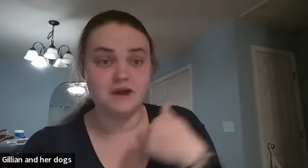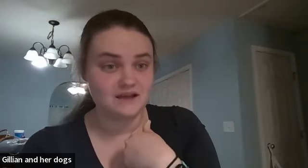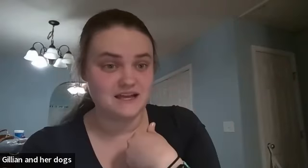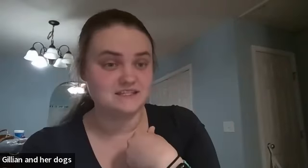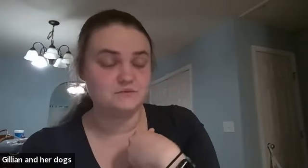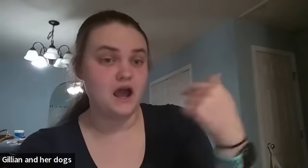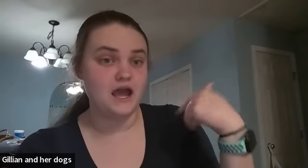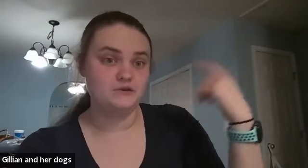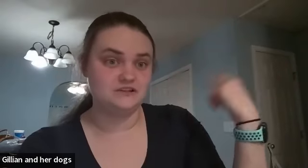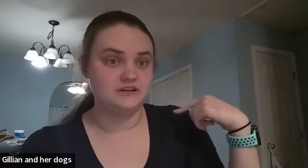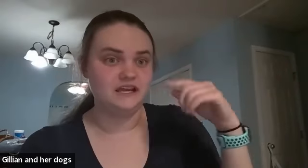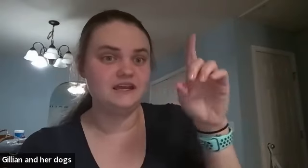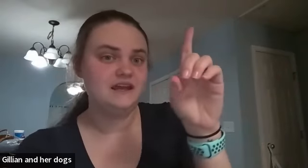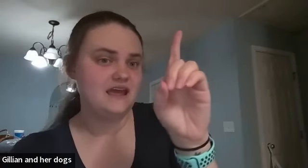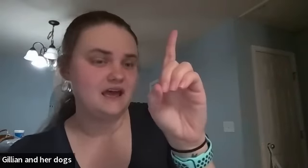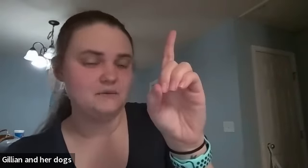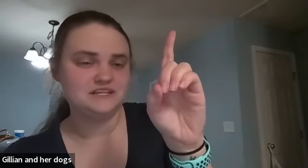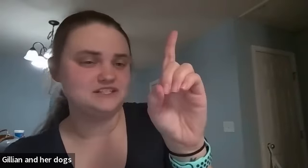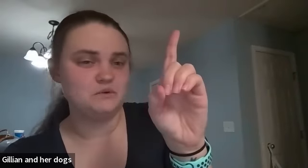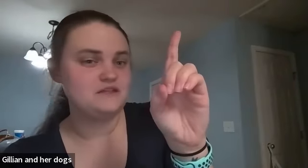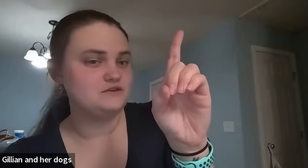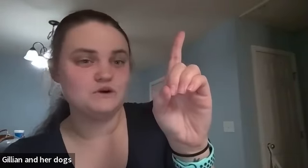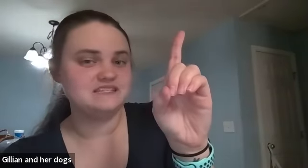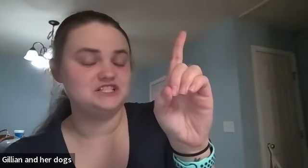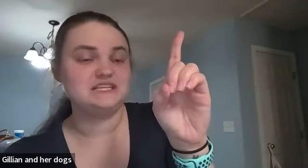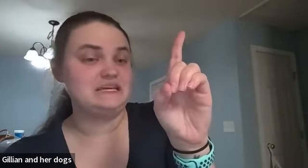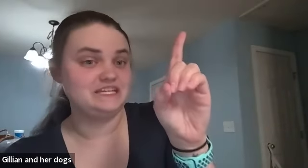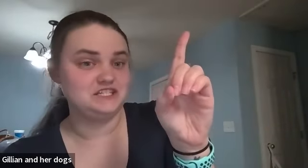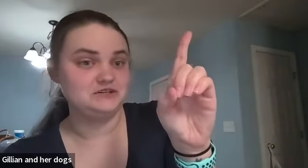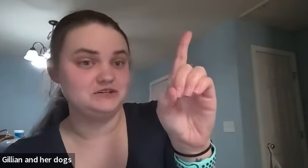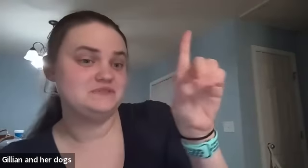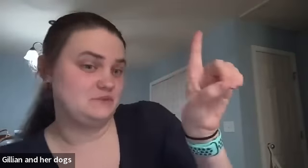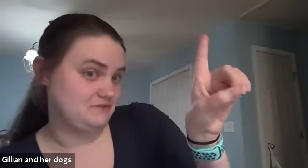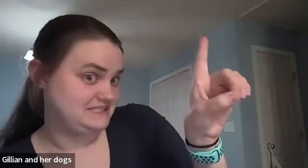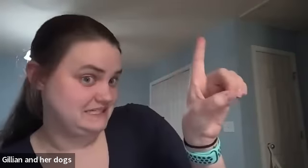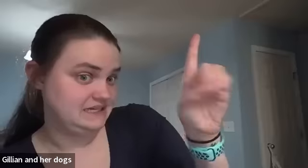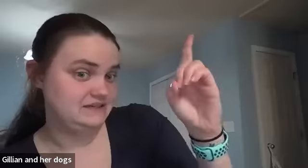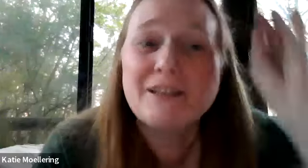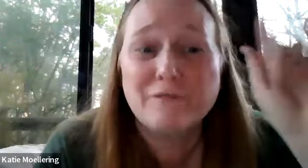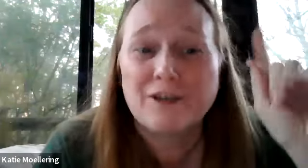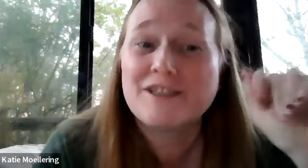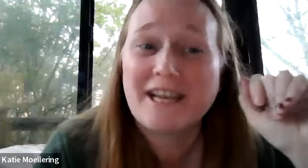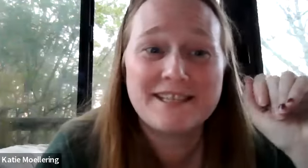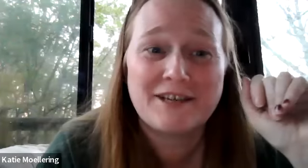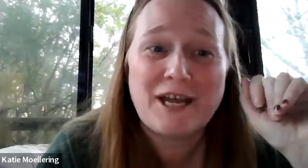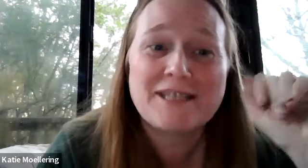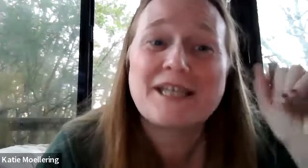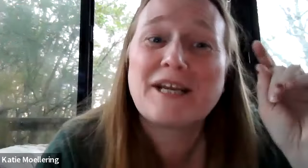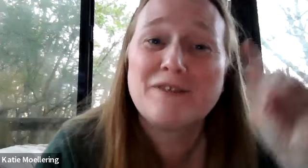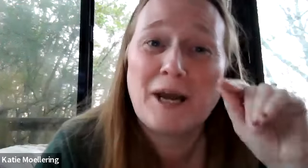my classes when I was learning it. It's just one of those ones that just, it gets you. So this is actually the first ASL class that I have not